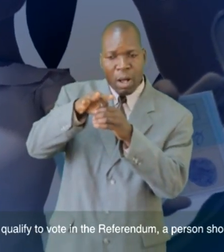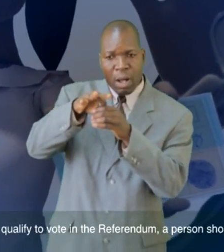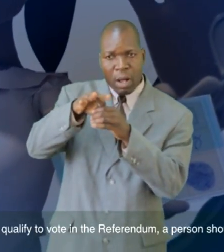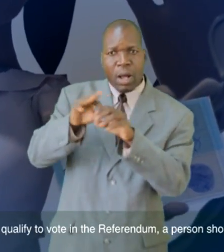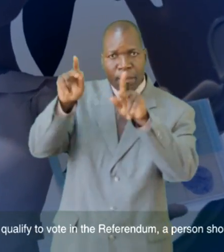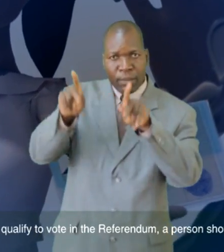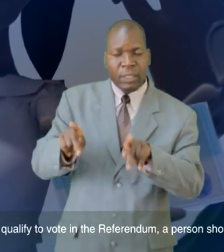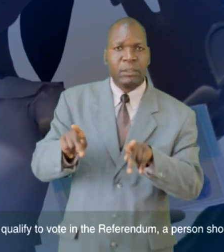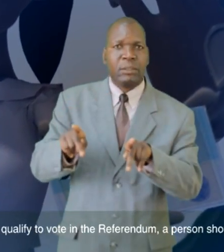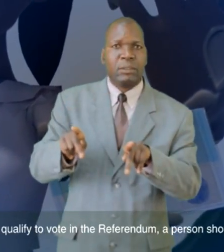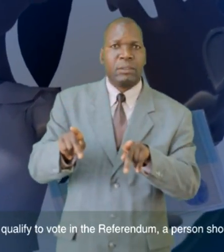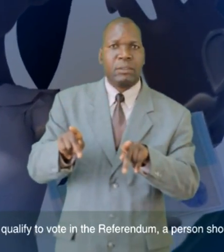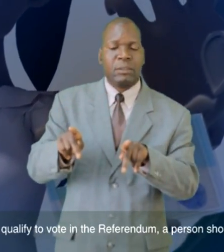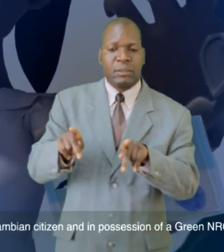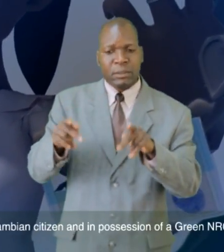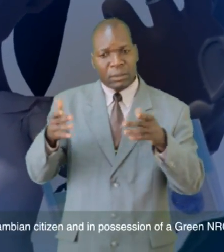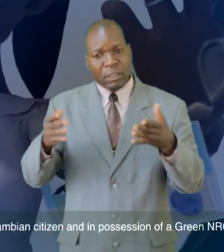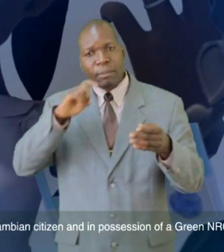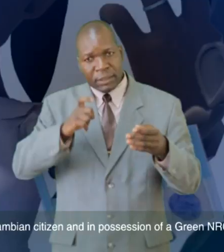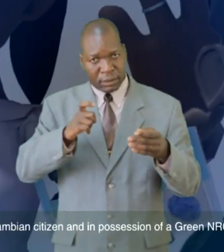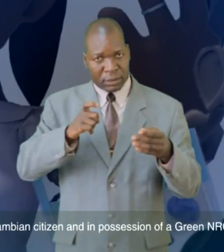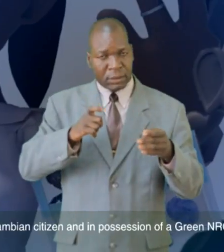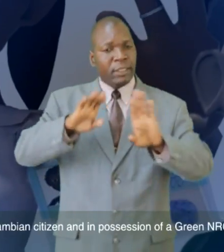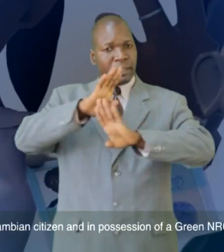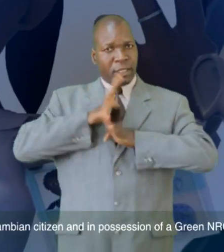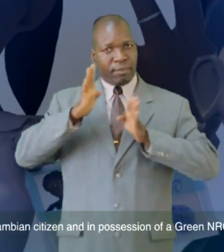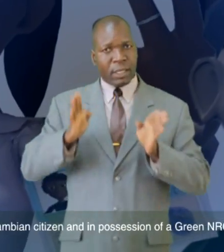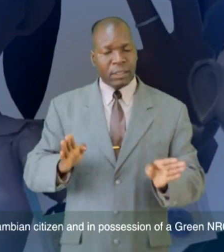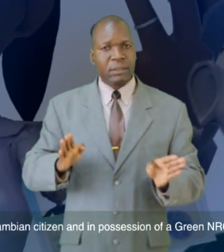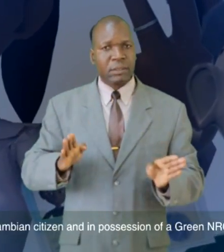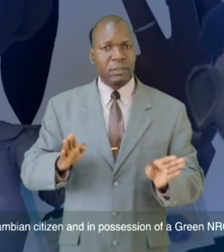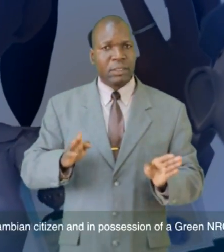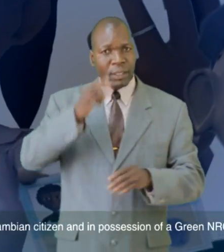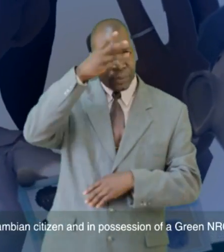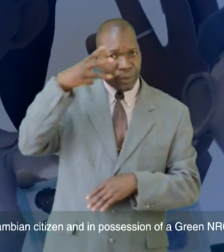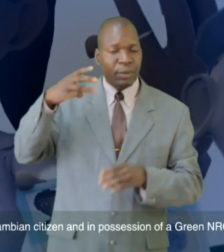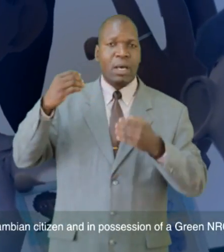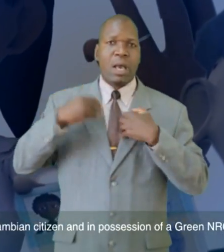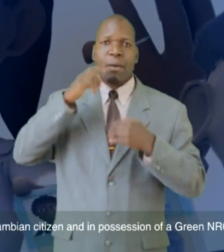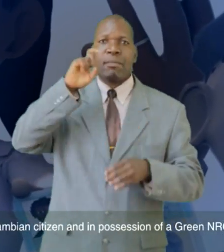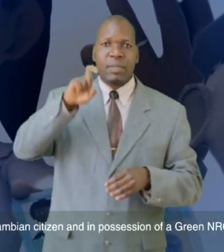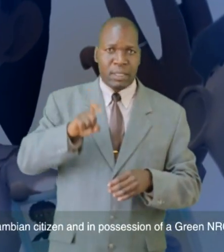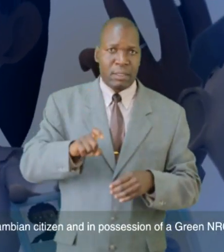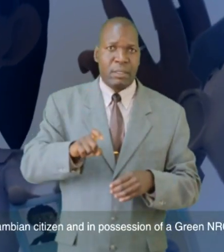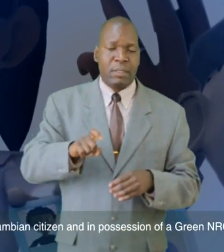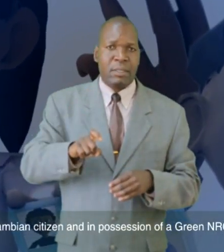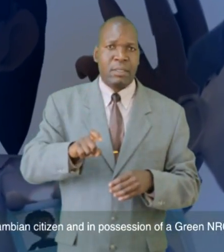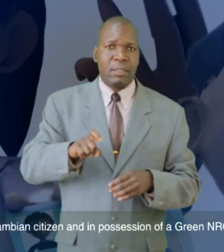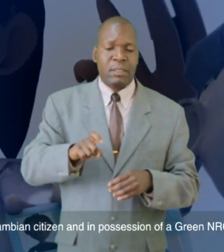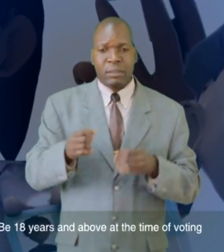person should be a Zambian citizen and in possession of a green NRC, be